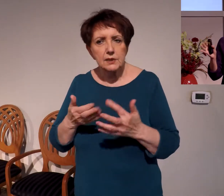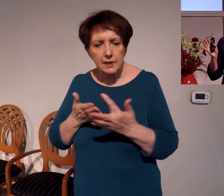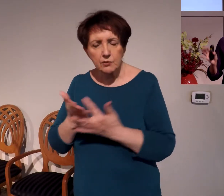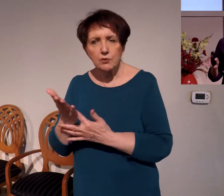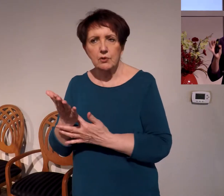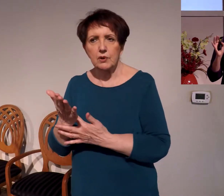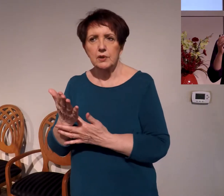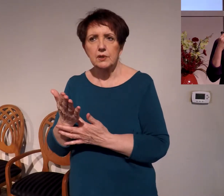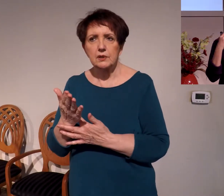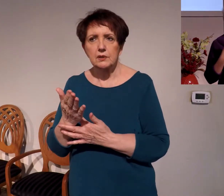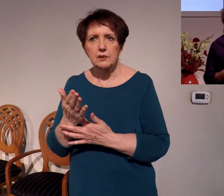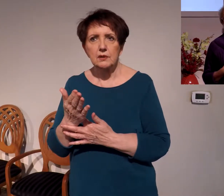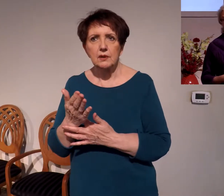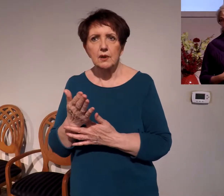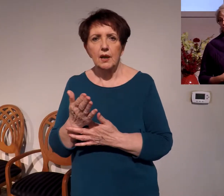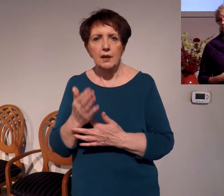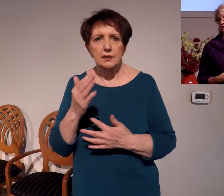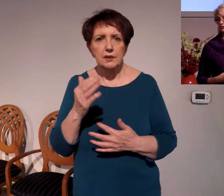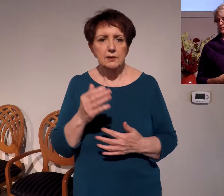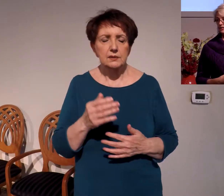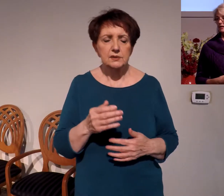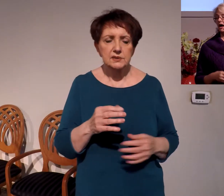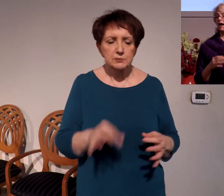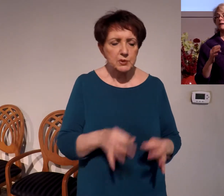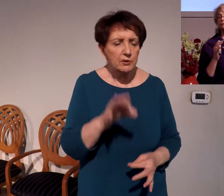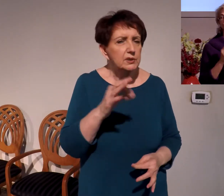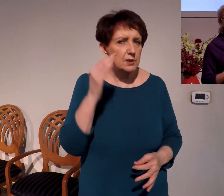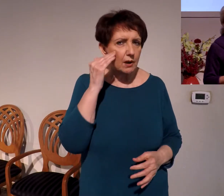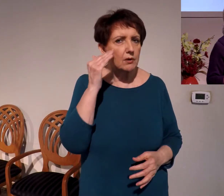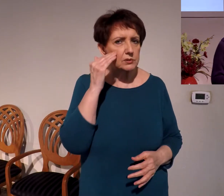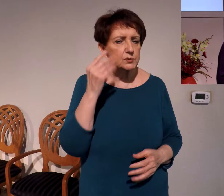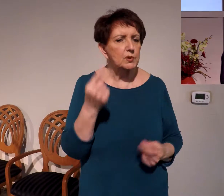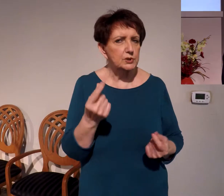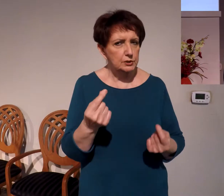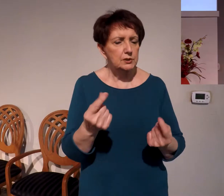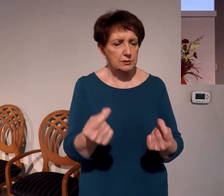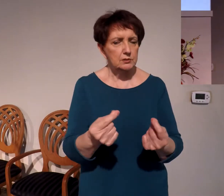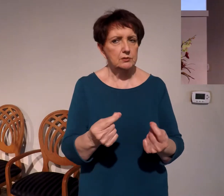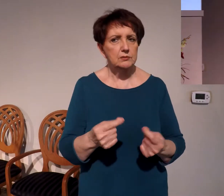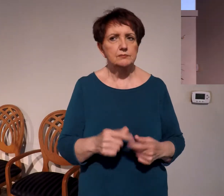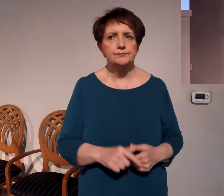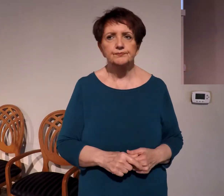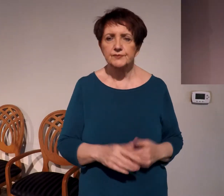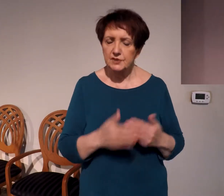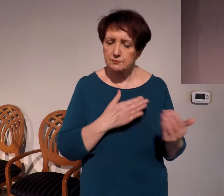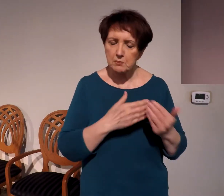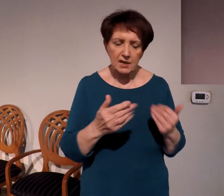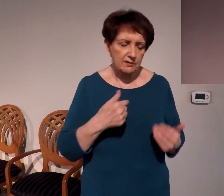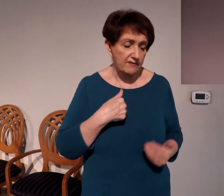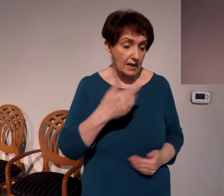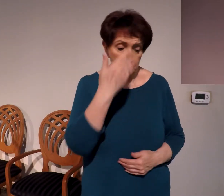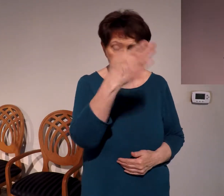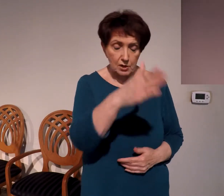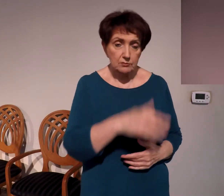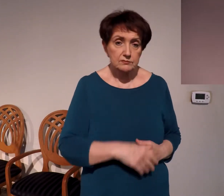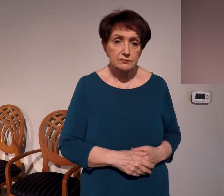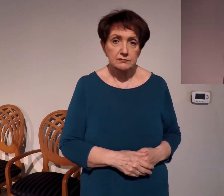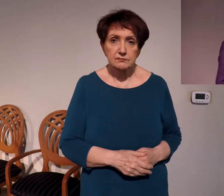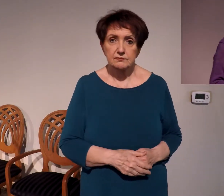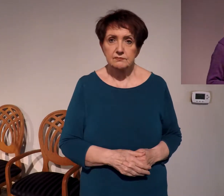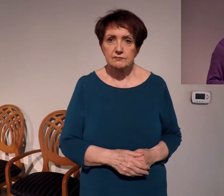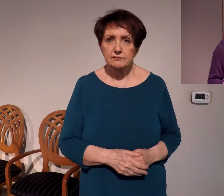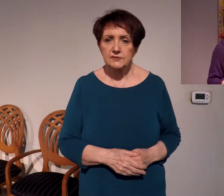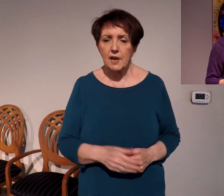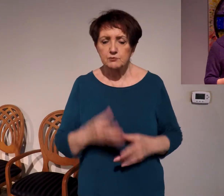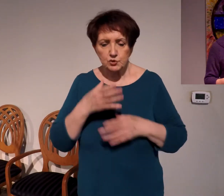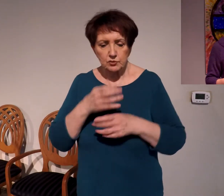knows what to do even if I don't. Do you see? I'm trusting in the philosophy, in the